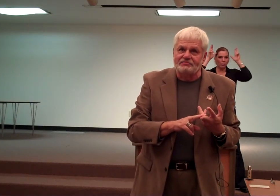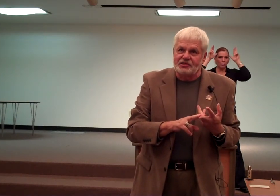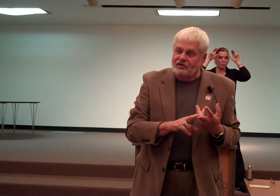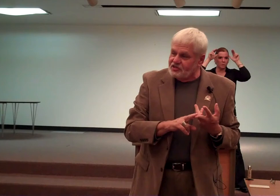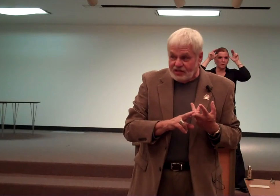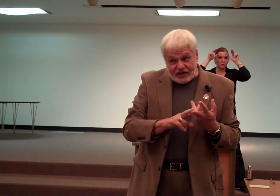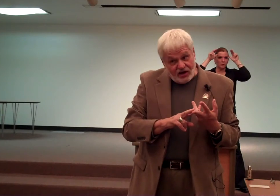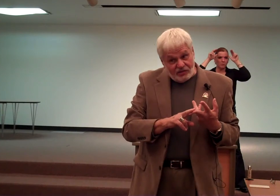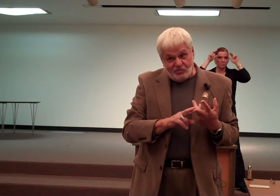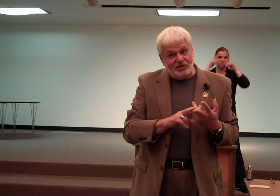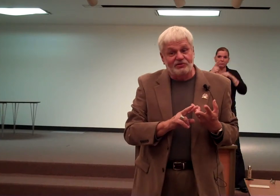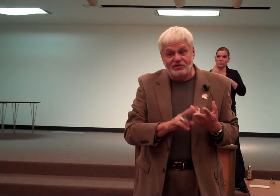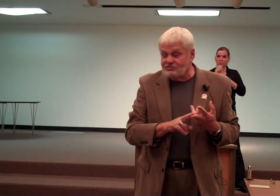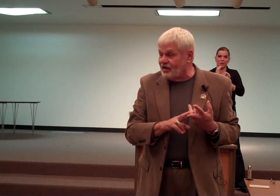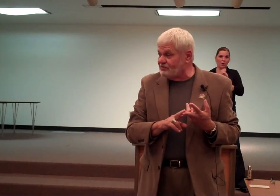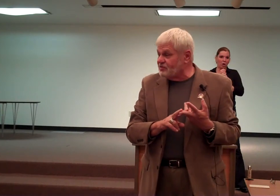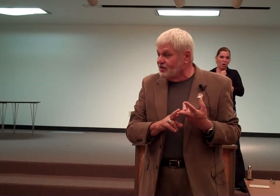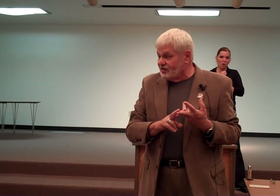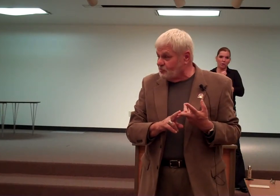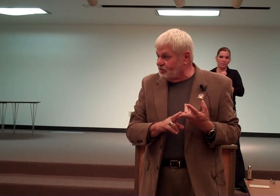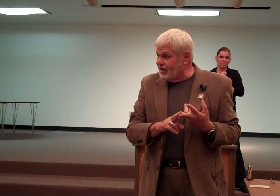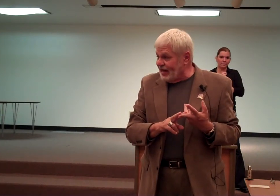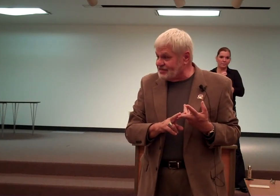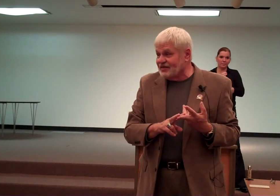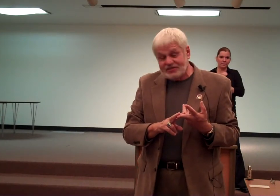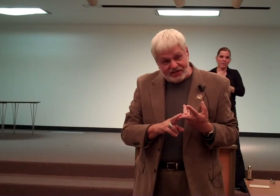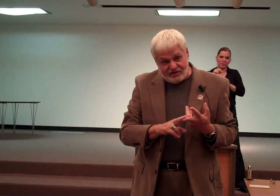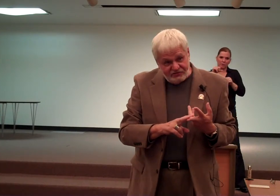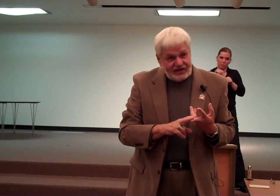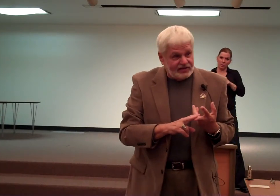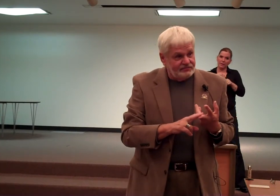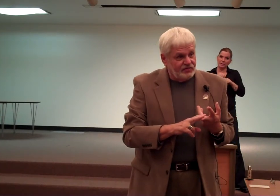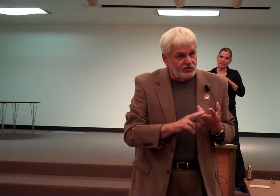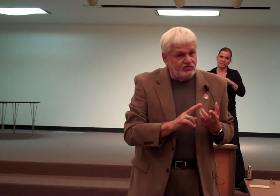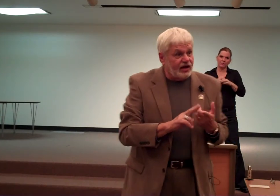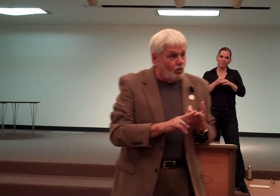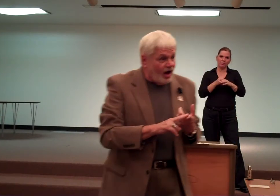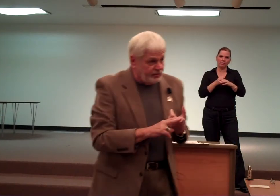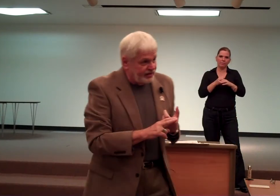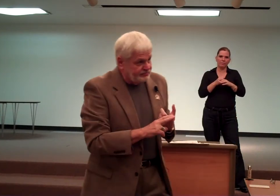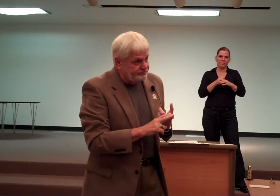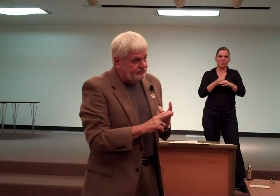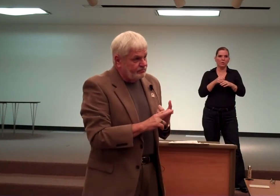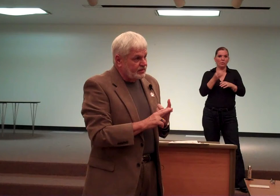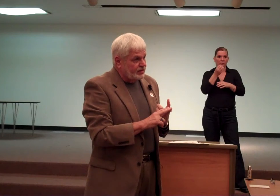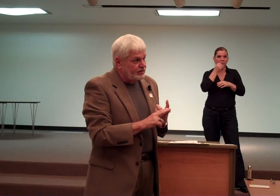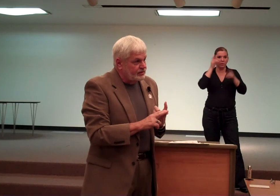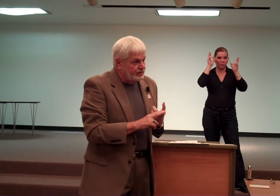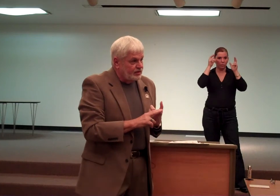on, just like an automobile. You've got to put gas in it. You've got to feed it. You've got to water it.